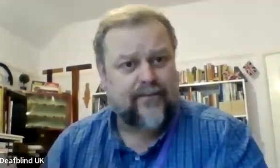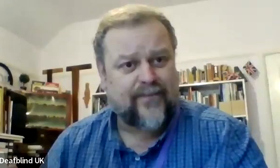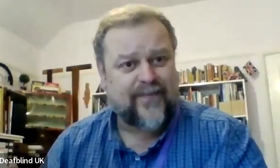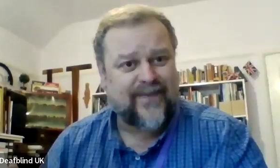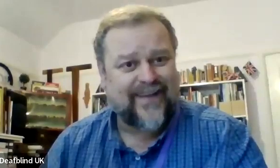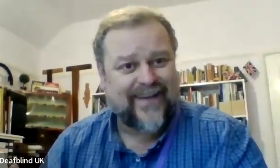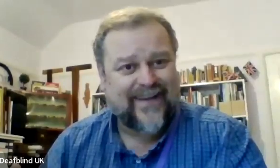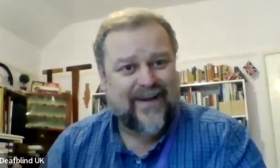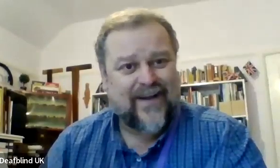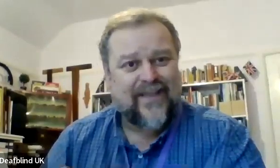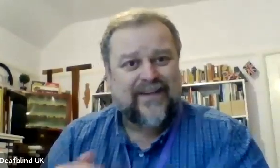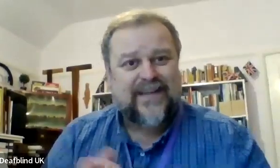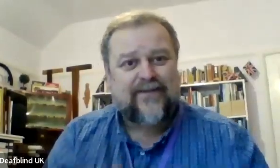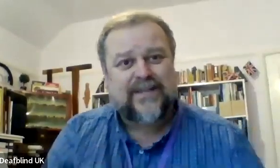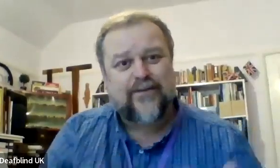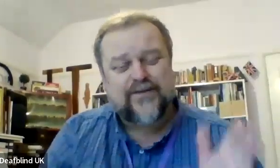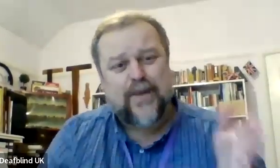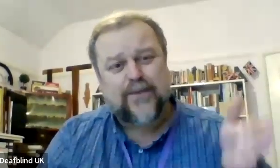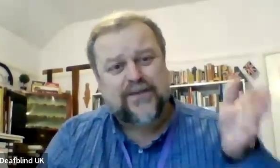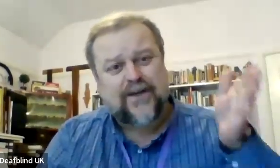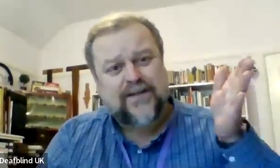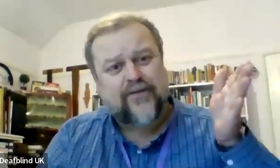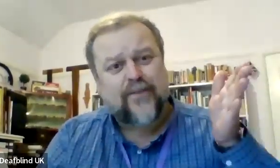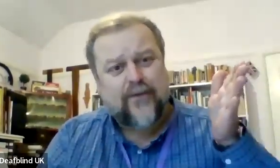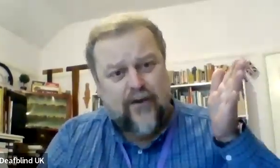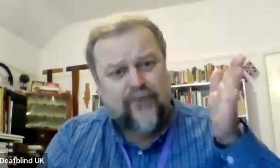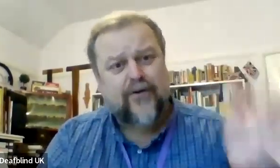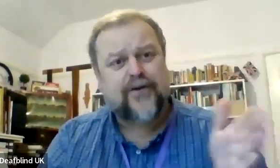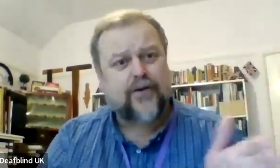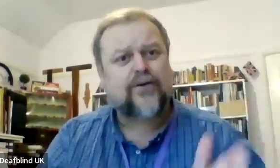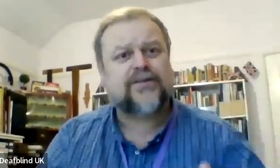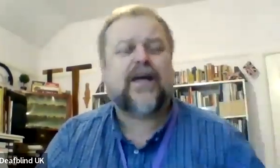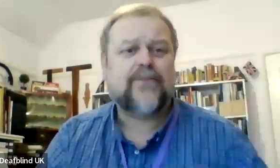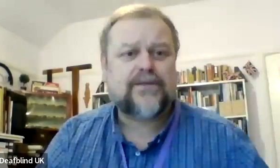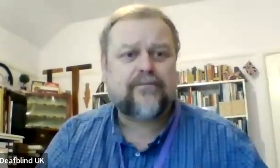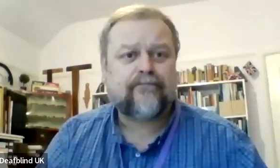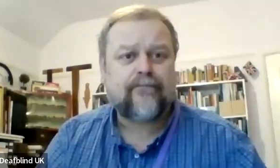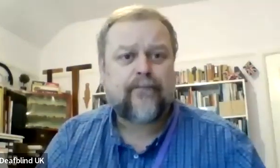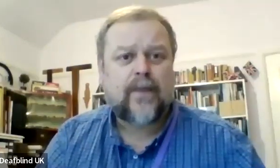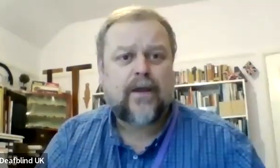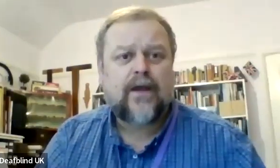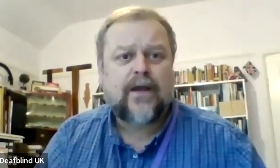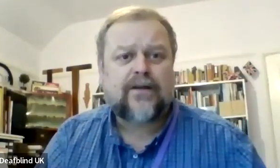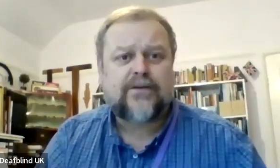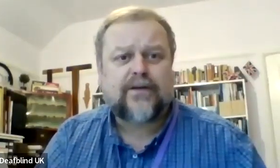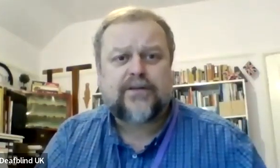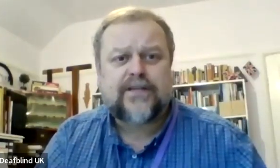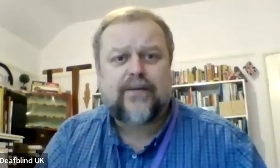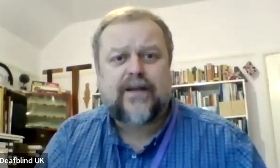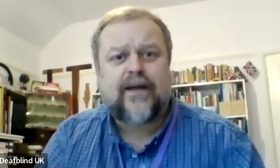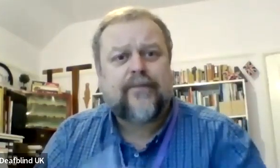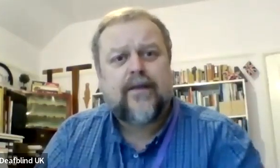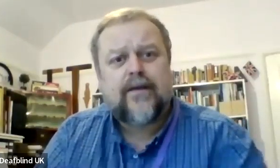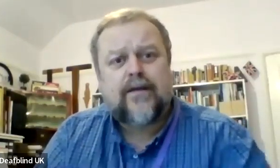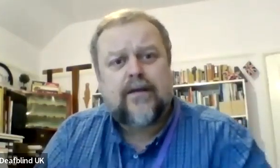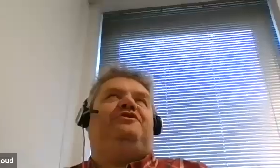from. The deficit was for people starting from their own front doorsteps. Carl, did you want to come